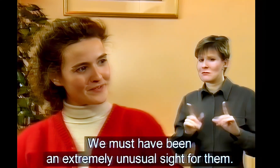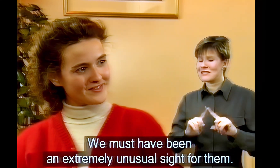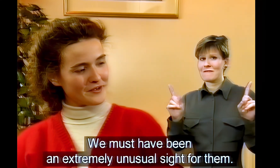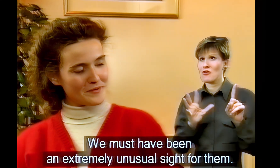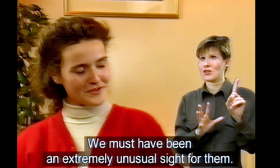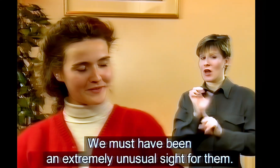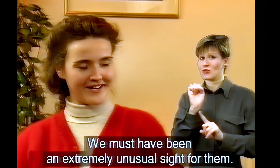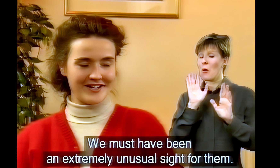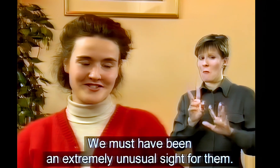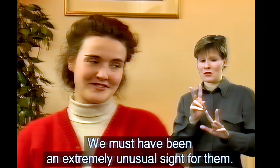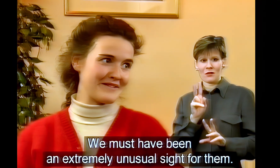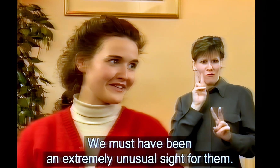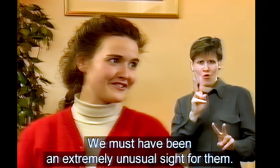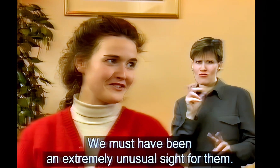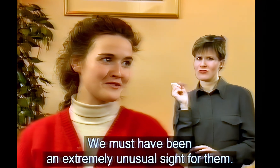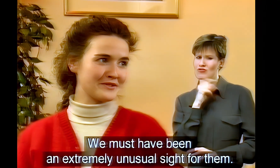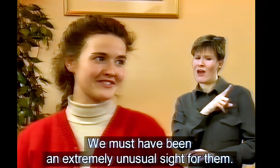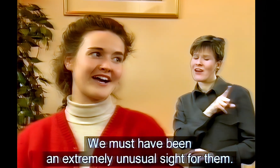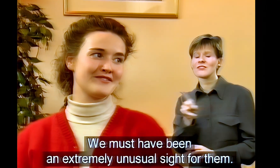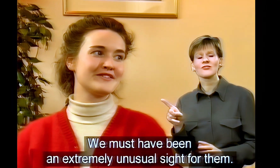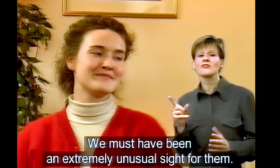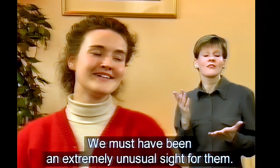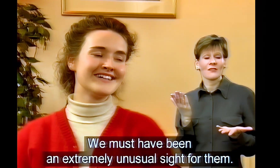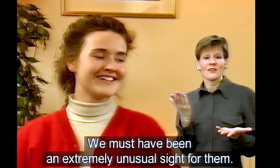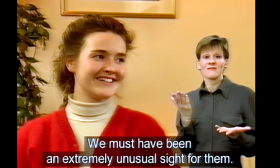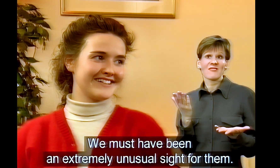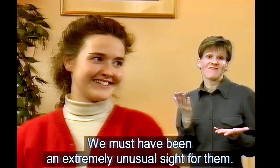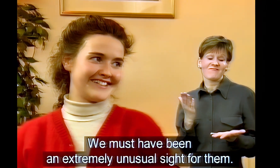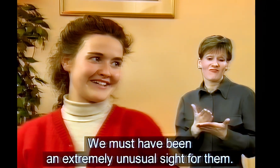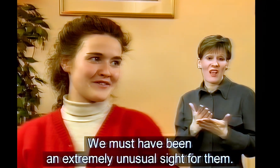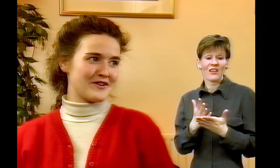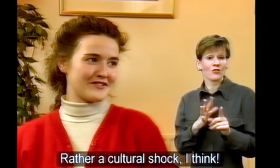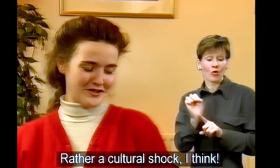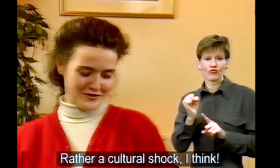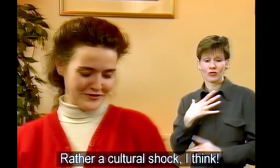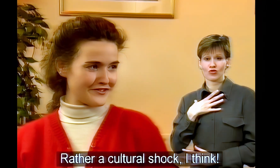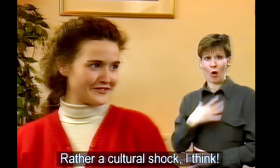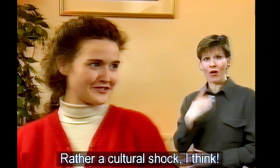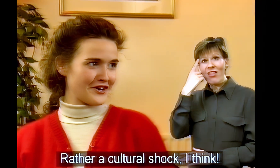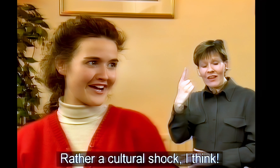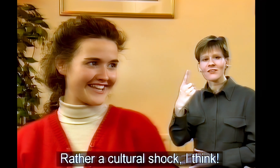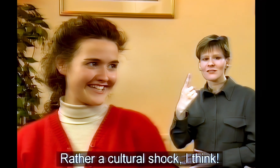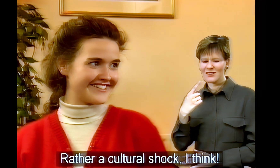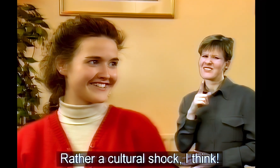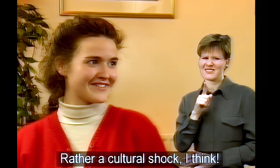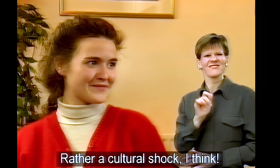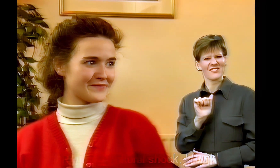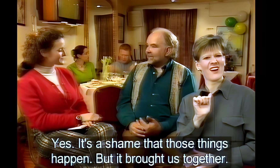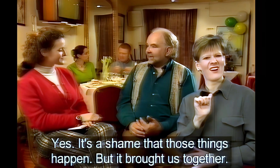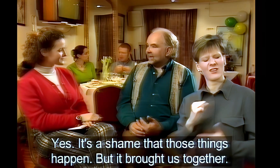so we must be an extremely unusual sight for them. Yeah, rather a cultural shock, I think. It was, wasn't it? Yeah.